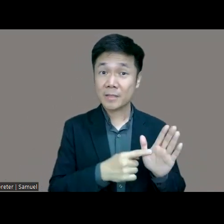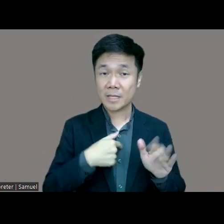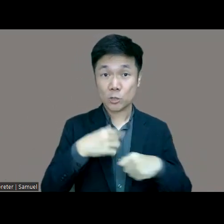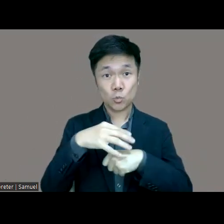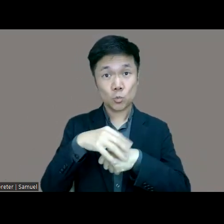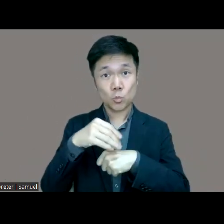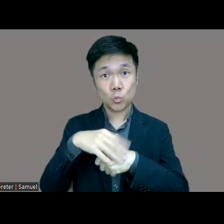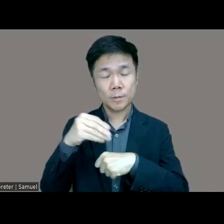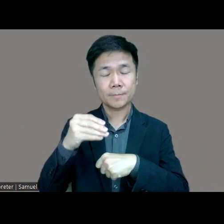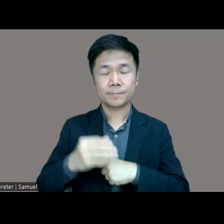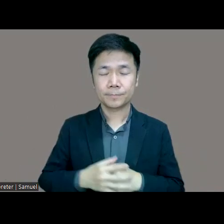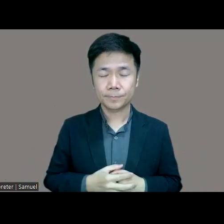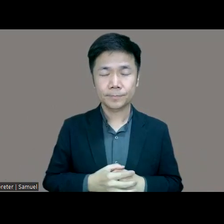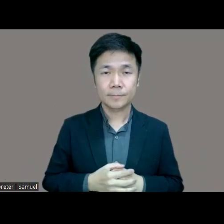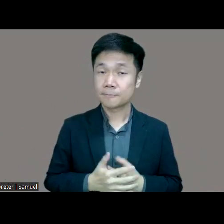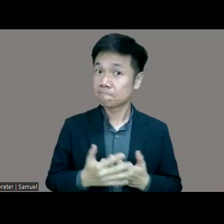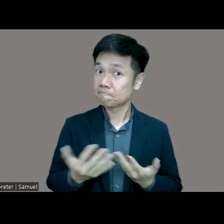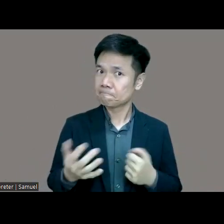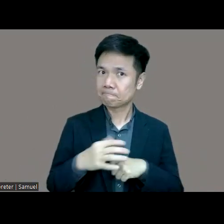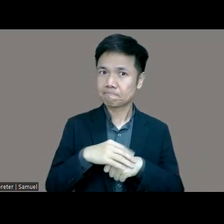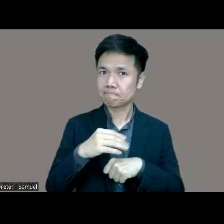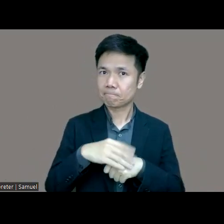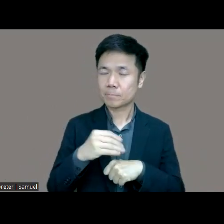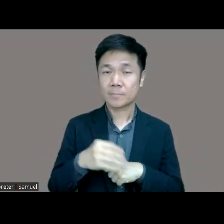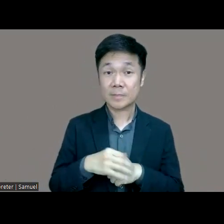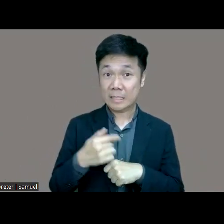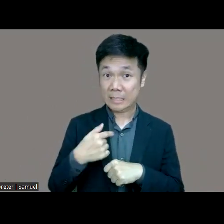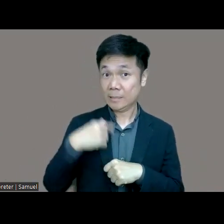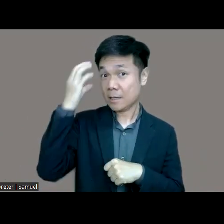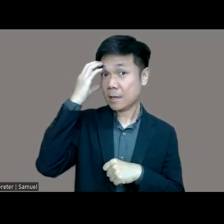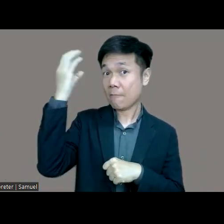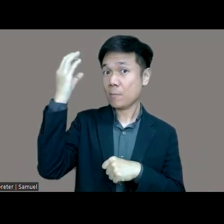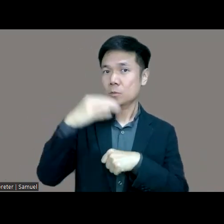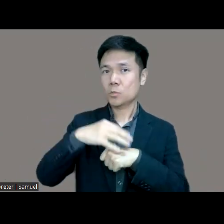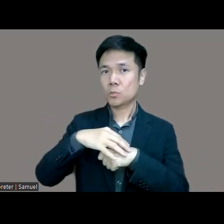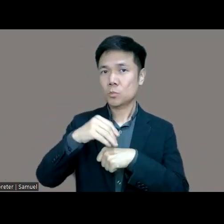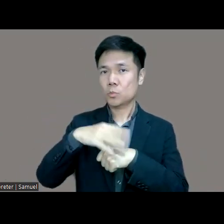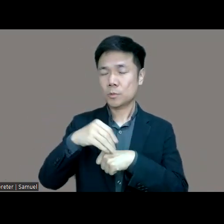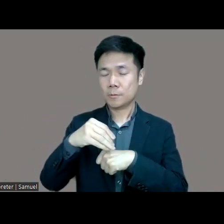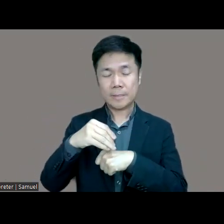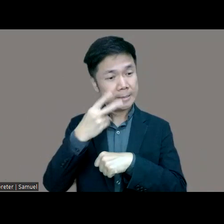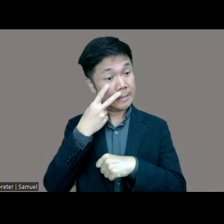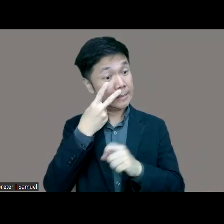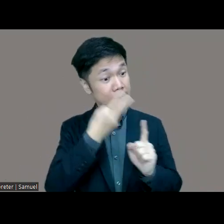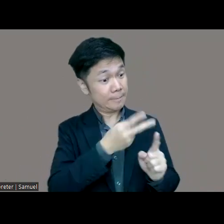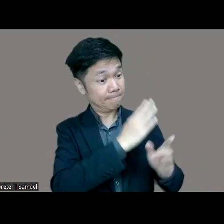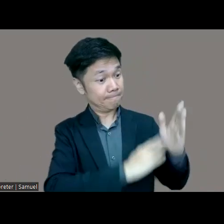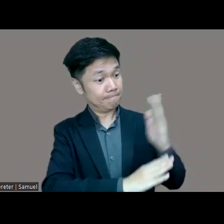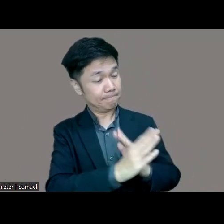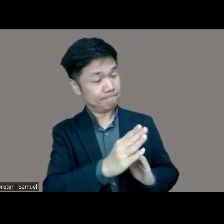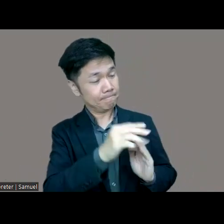have a situation where the government recognized that a person with disability